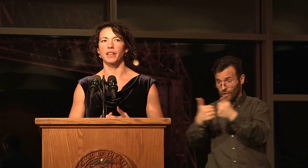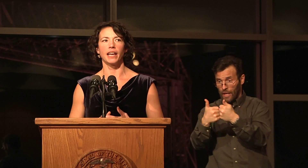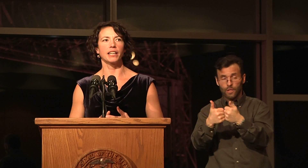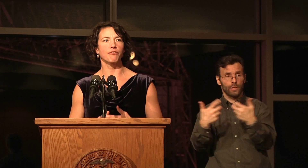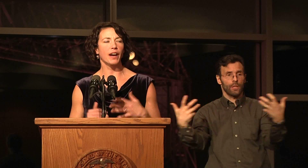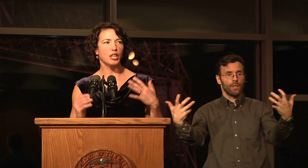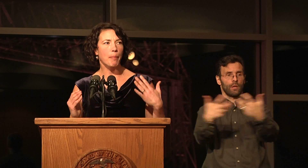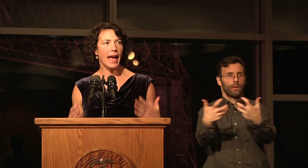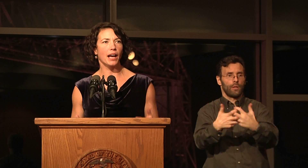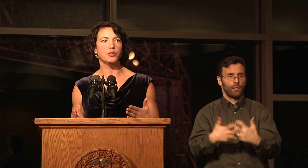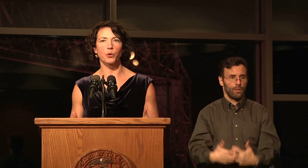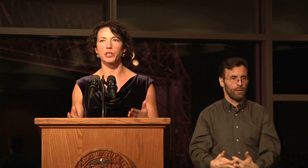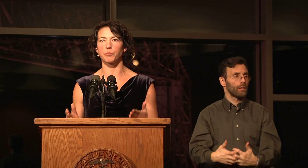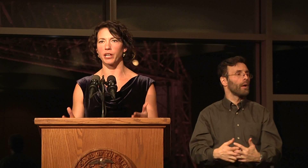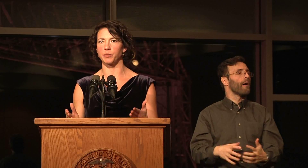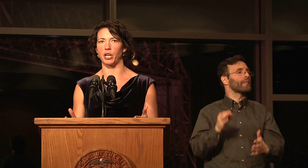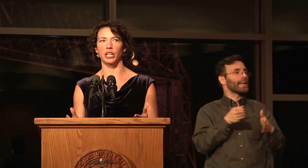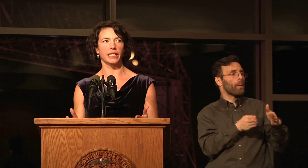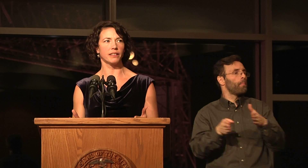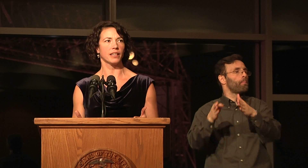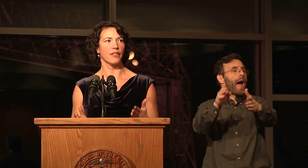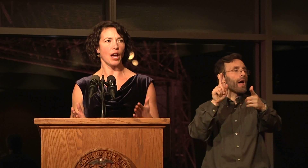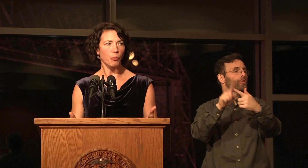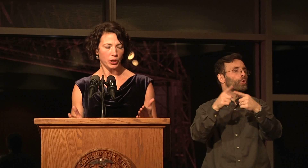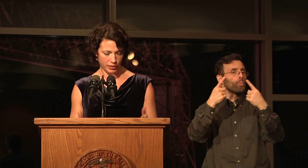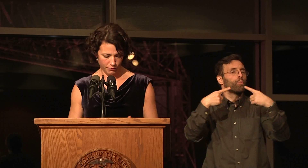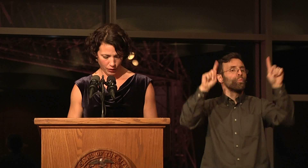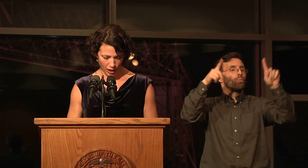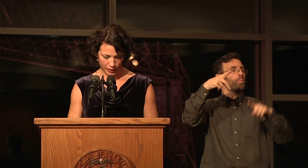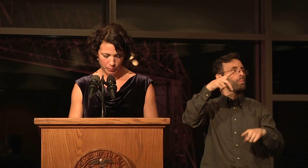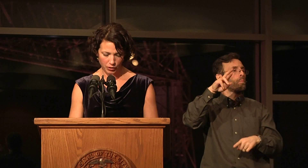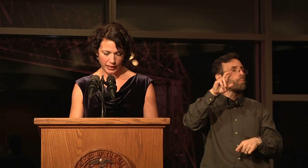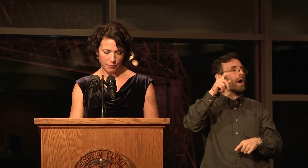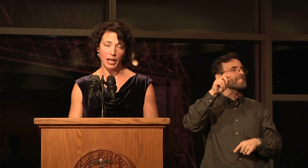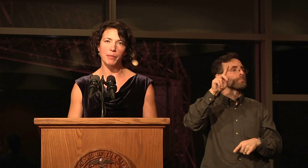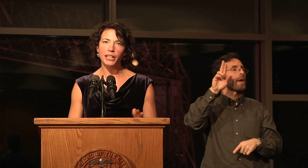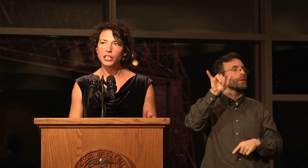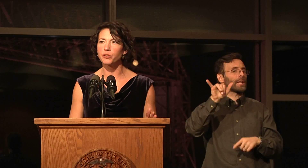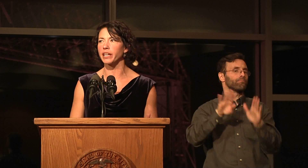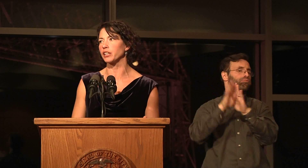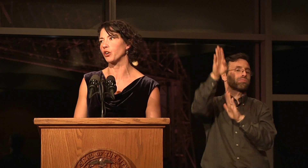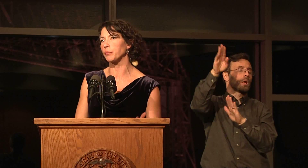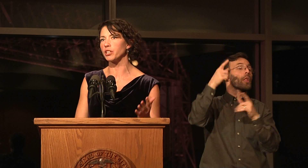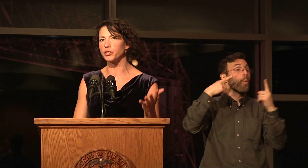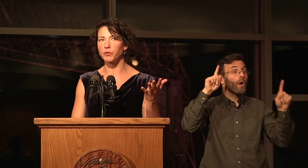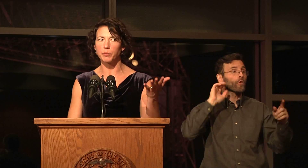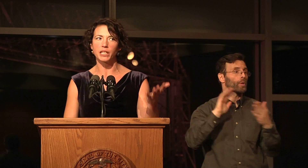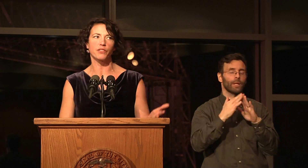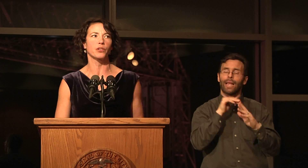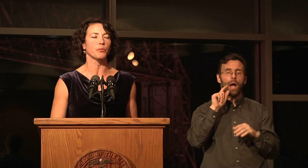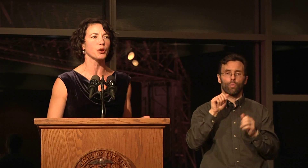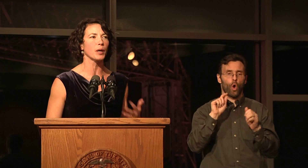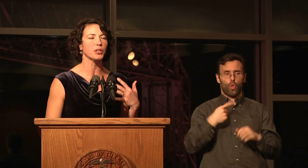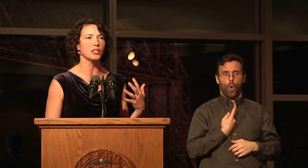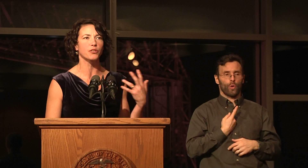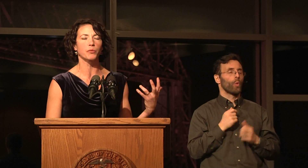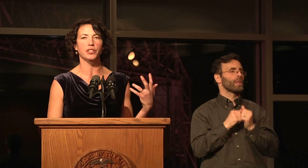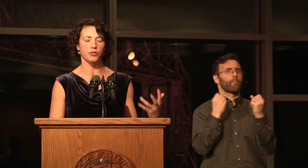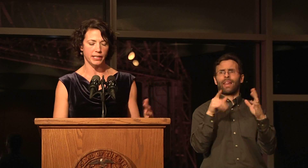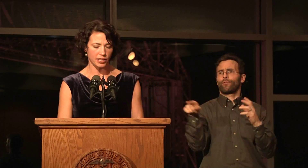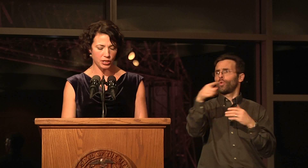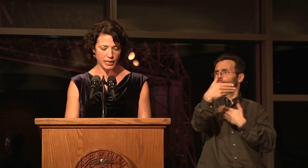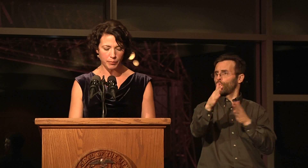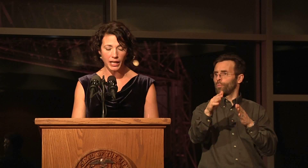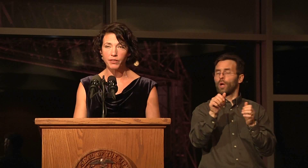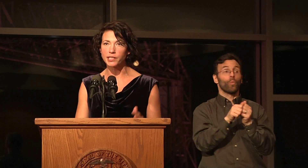challenges and to find a path towards prosperity that works for our community. And I'm not going to do that alone. I'm going to do it with many of you in the room. I'm going to do it with